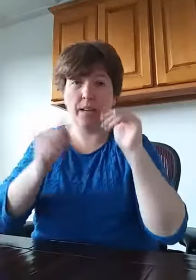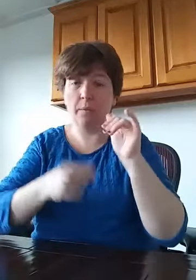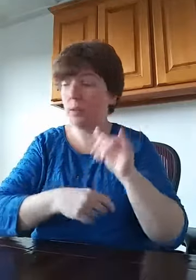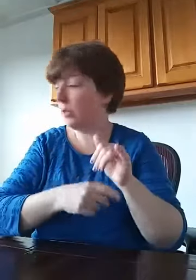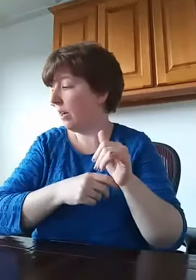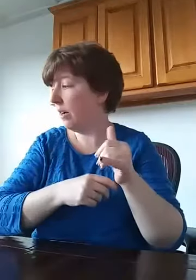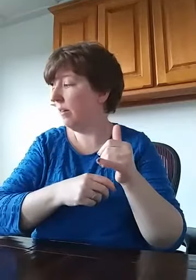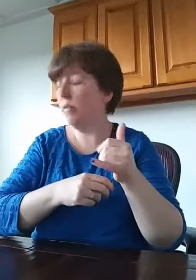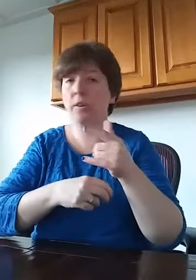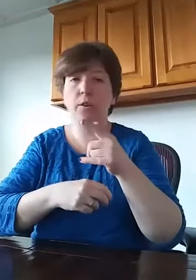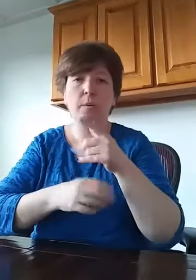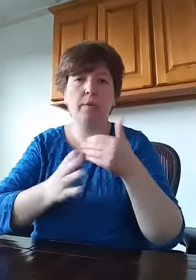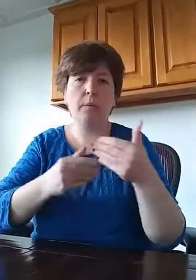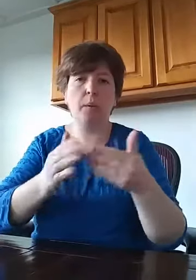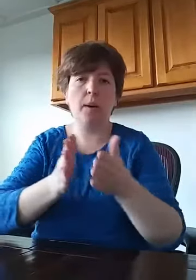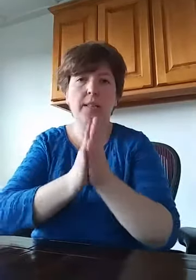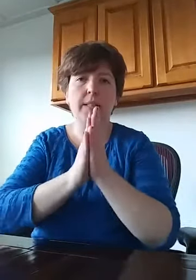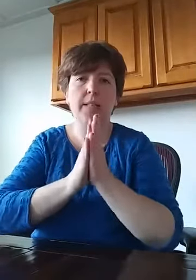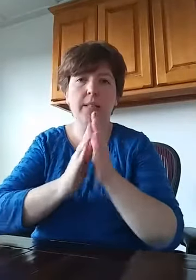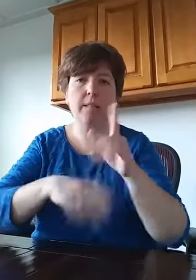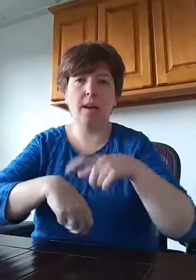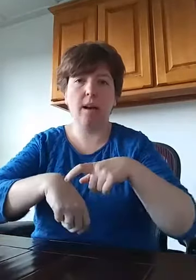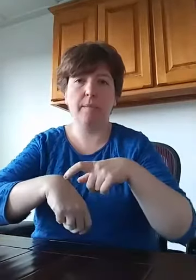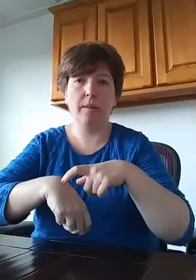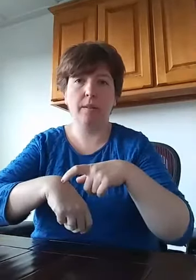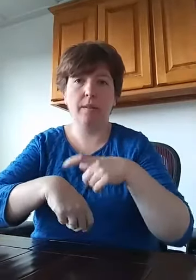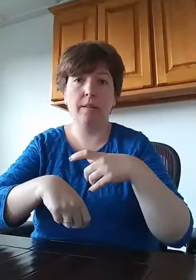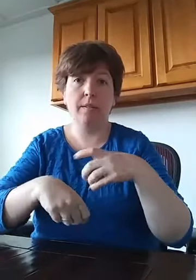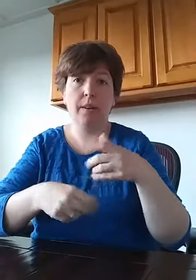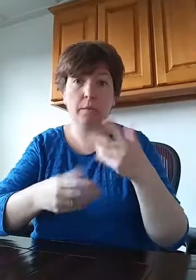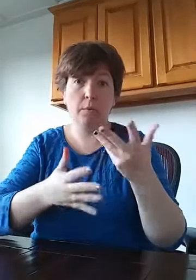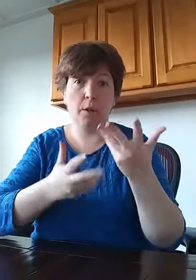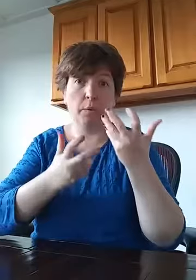was whoever requested time, that was what you were